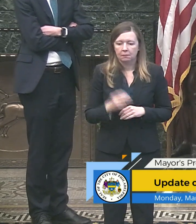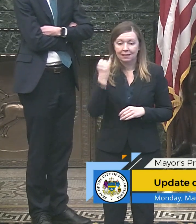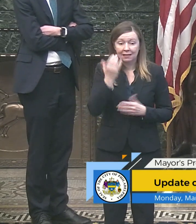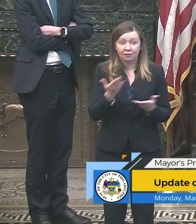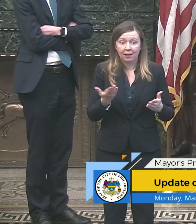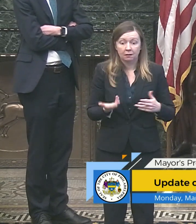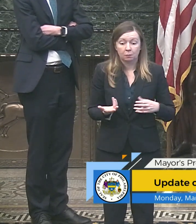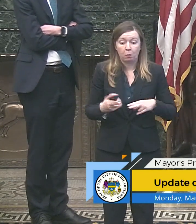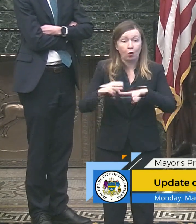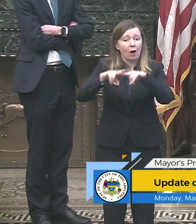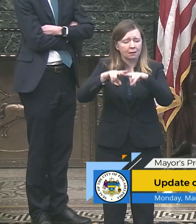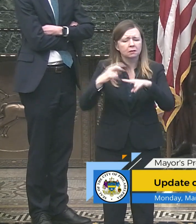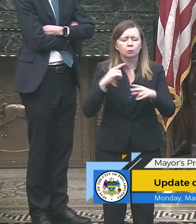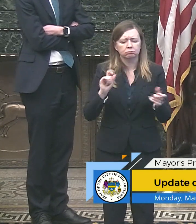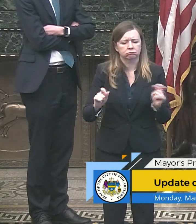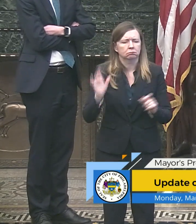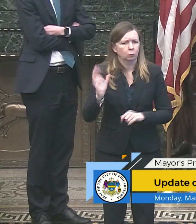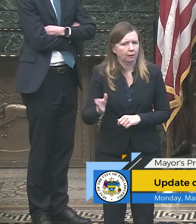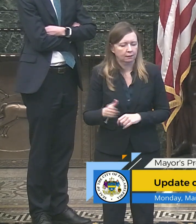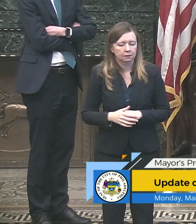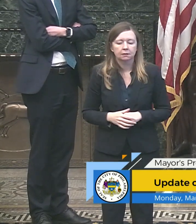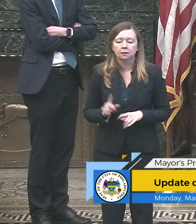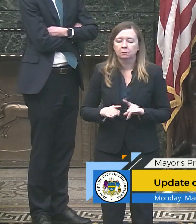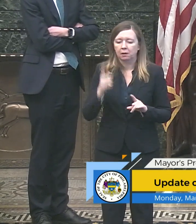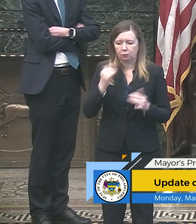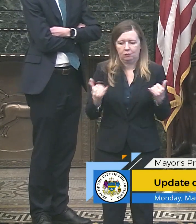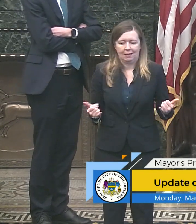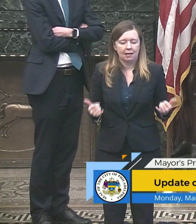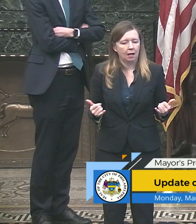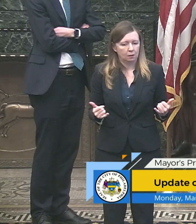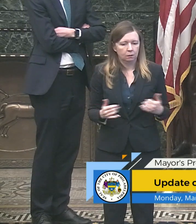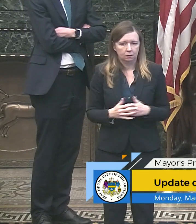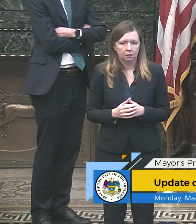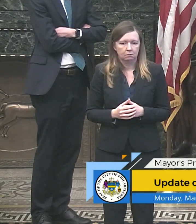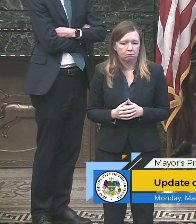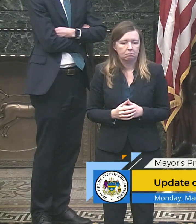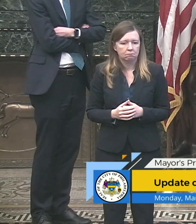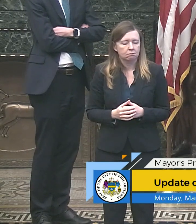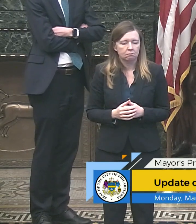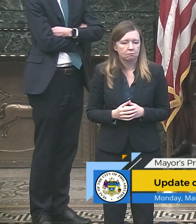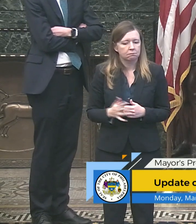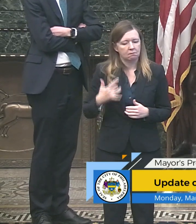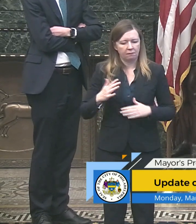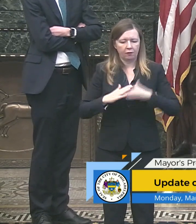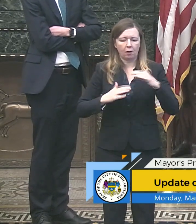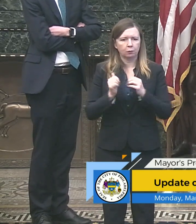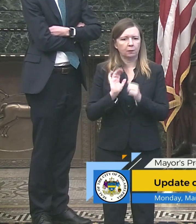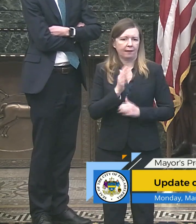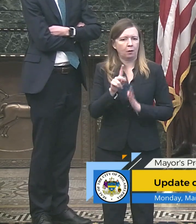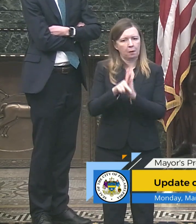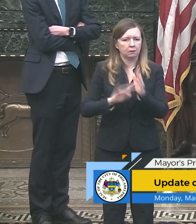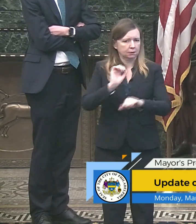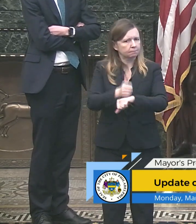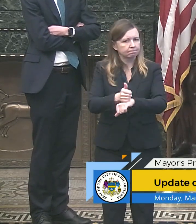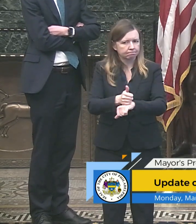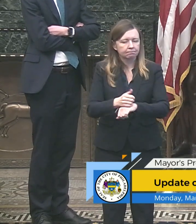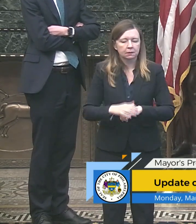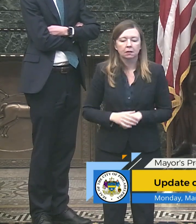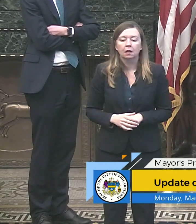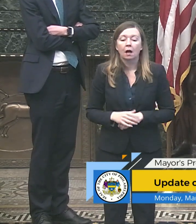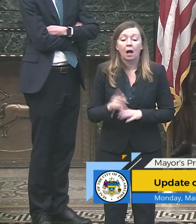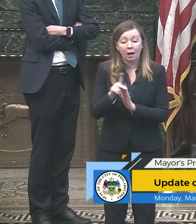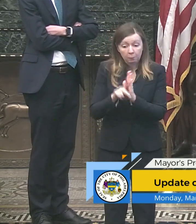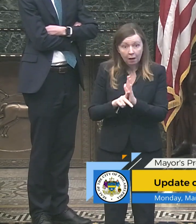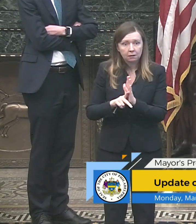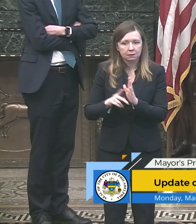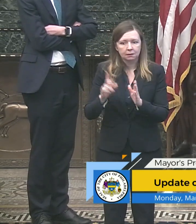things progress, we will certainly make adjustments. But right now feel comfortable with the protocols we have in place, and then those